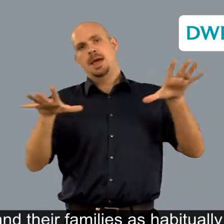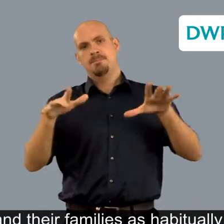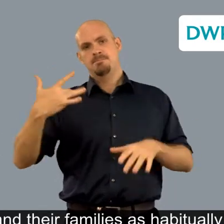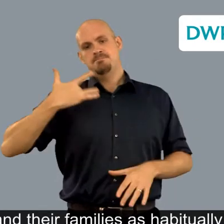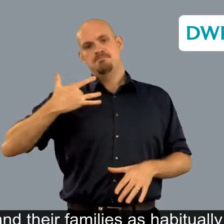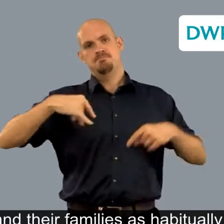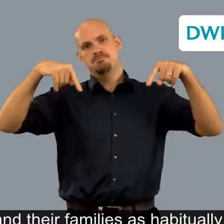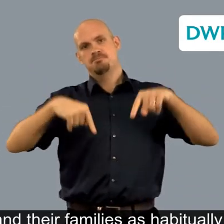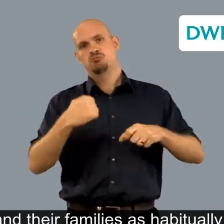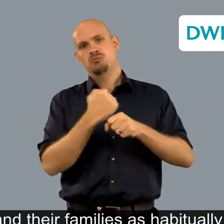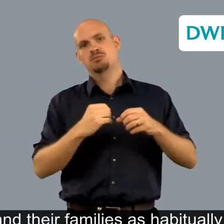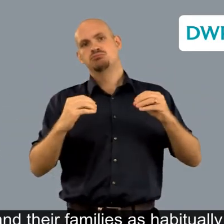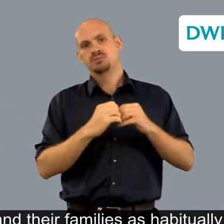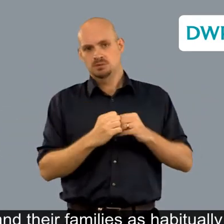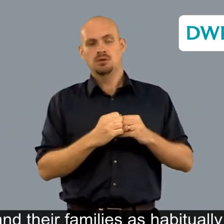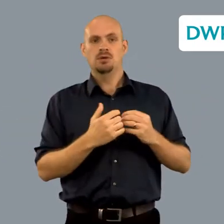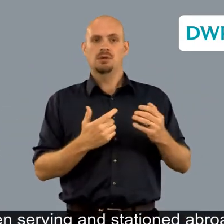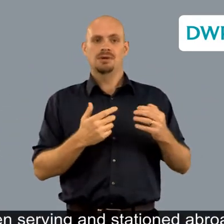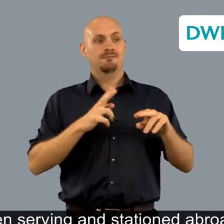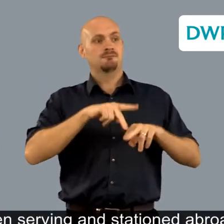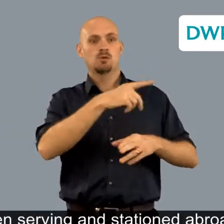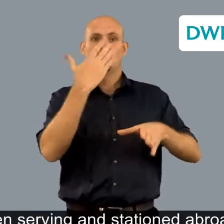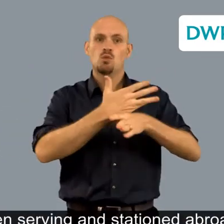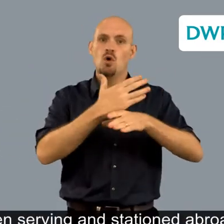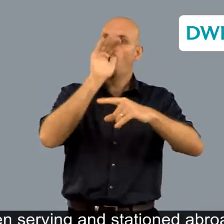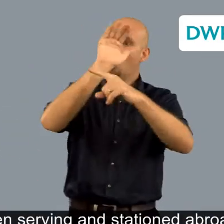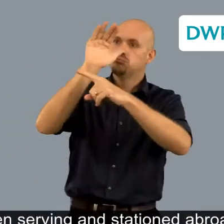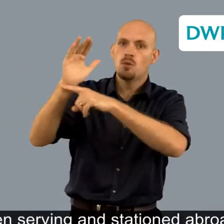Great Britain when serving and stationed abroad.